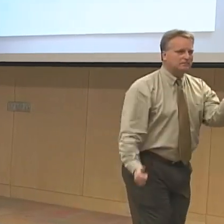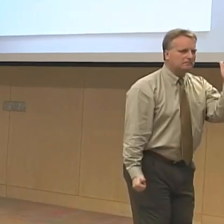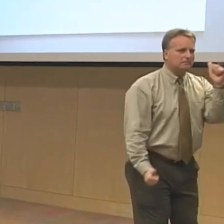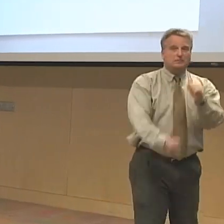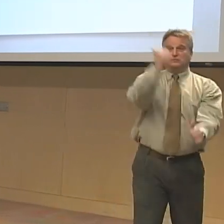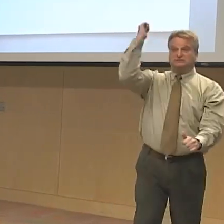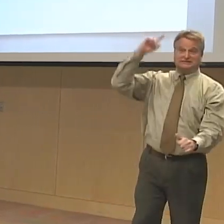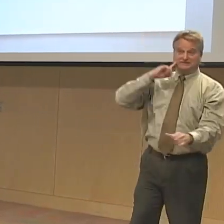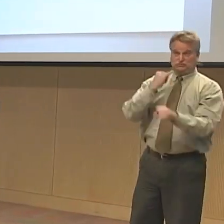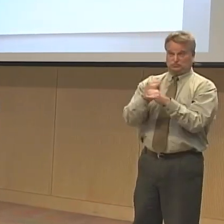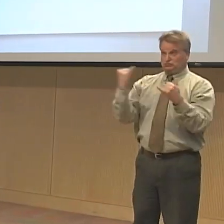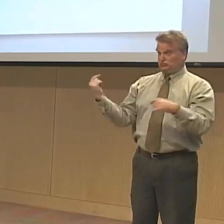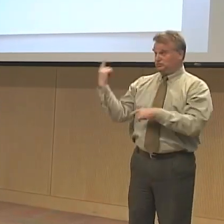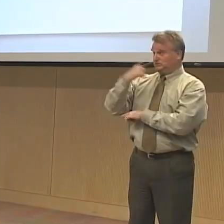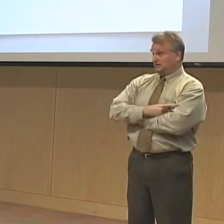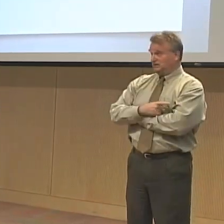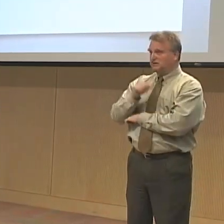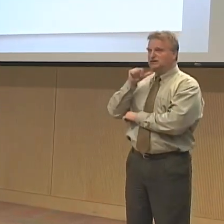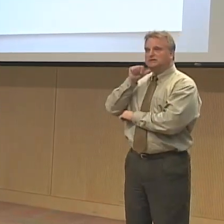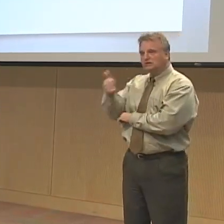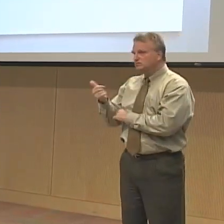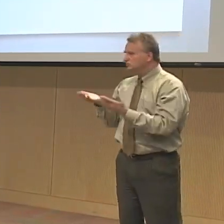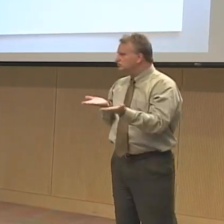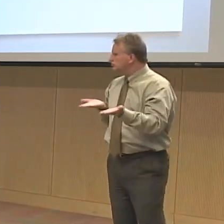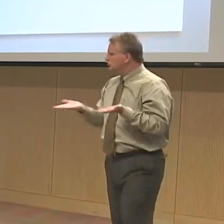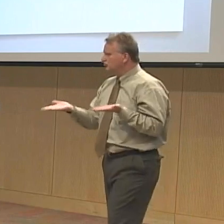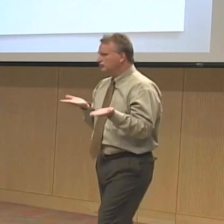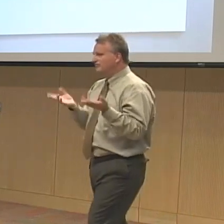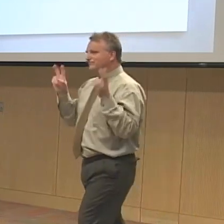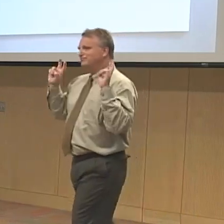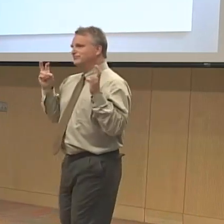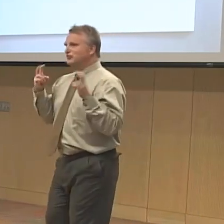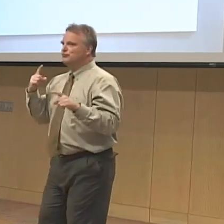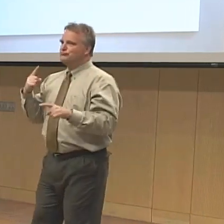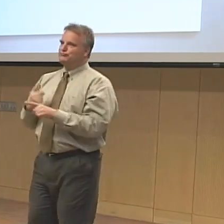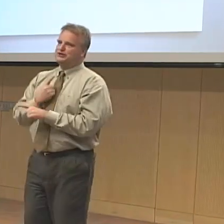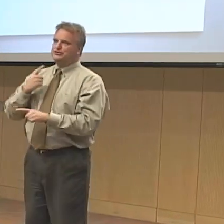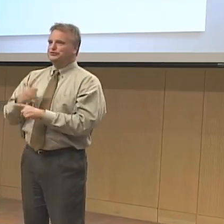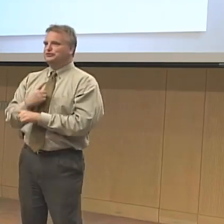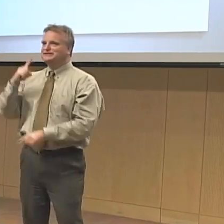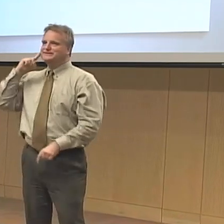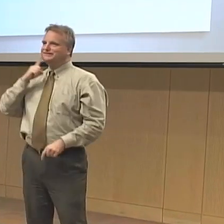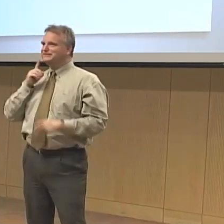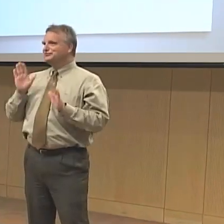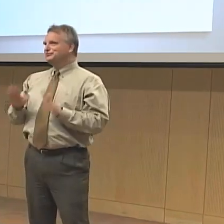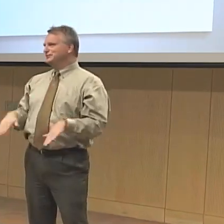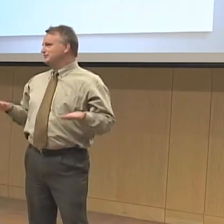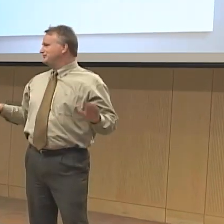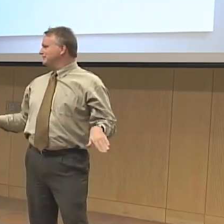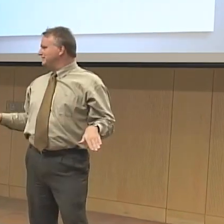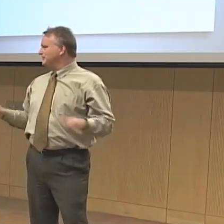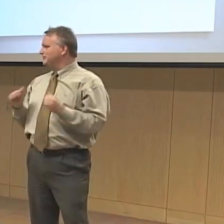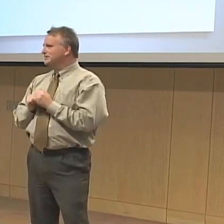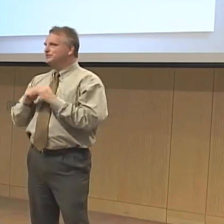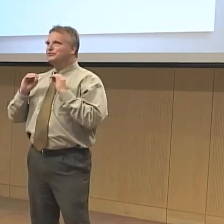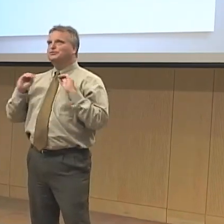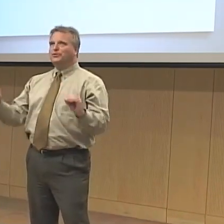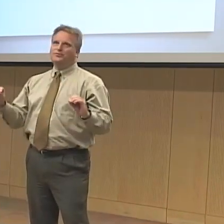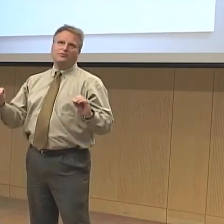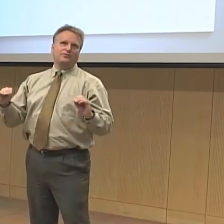deaf. Most schools for the deaf today do not serve the regular deaf student with